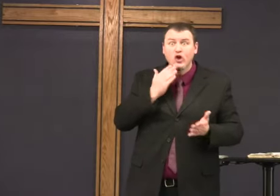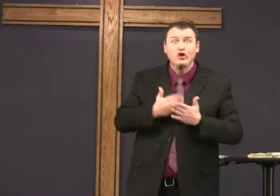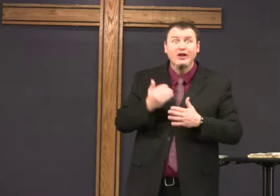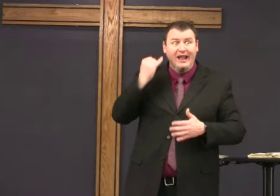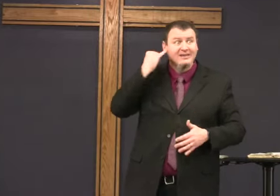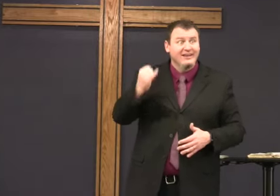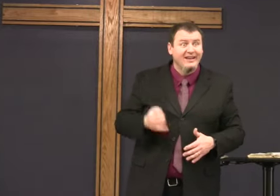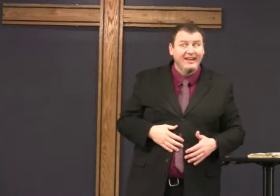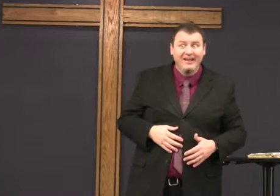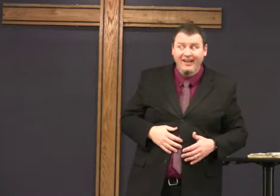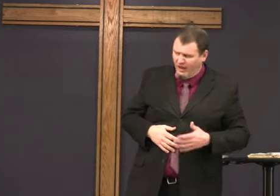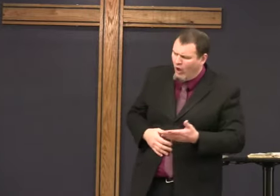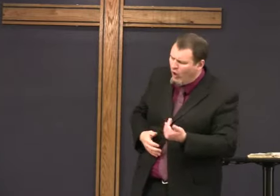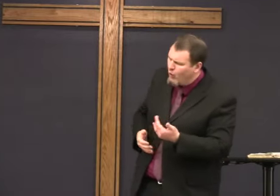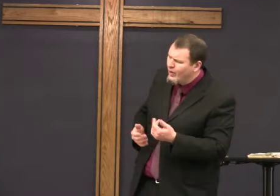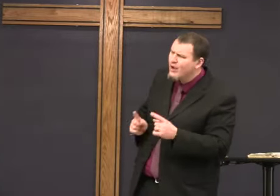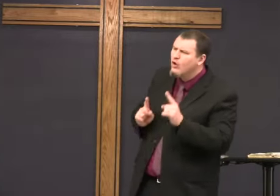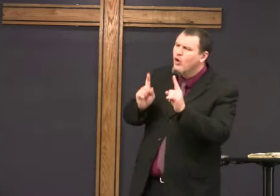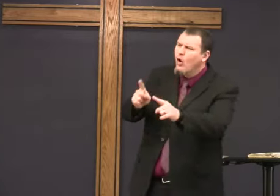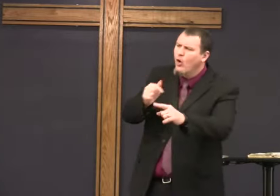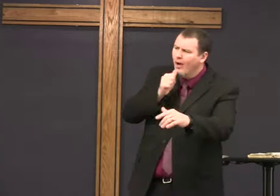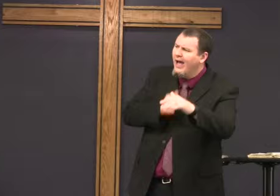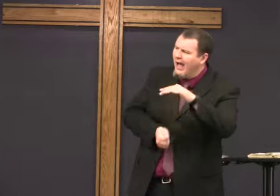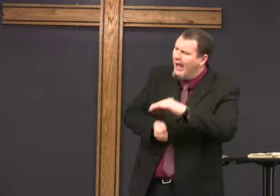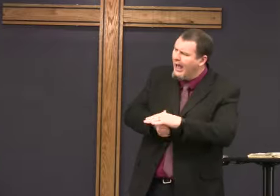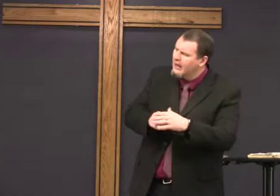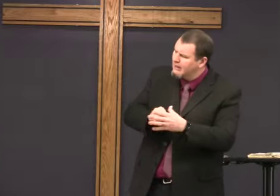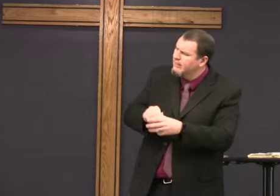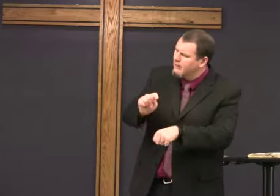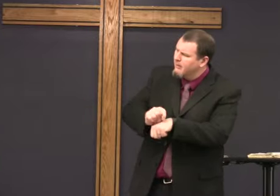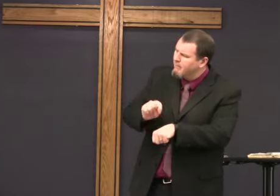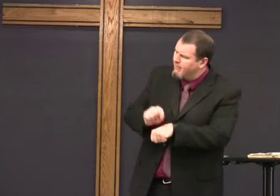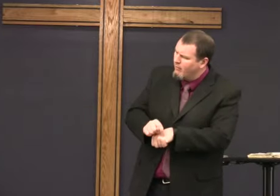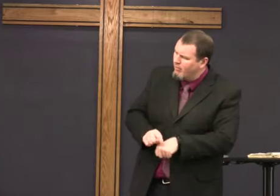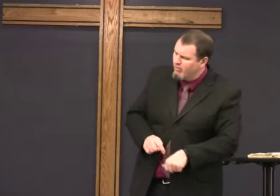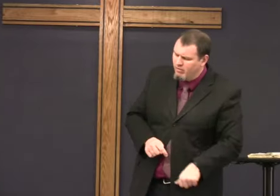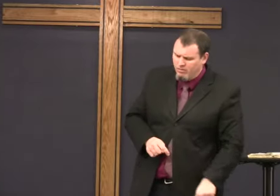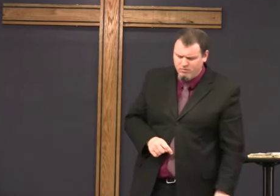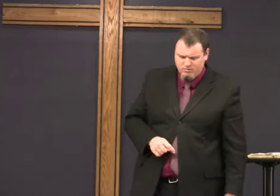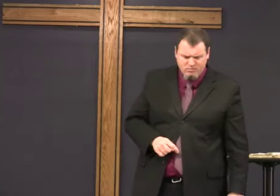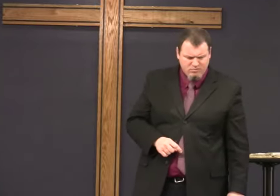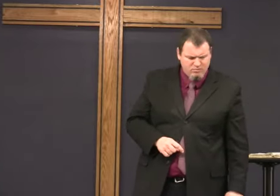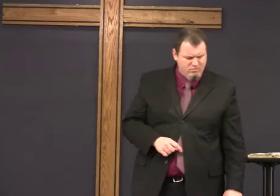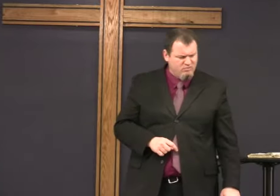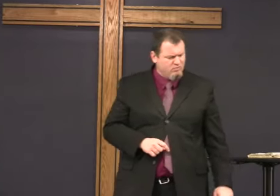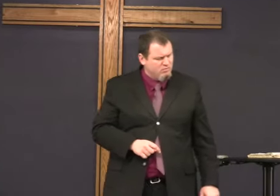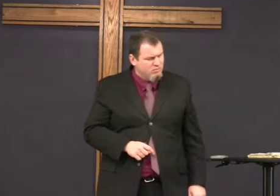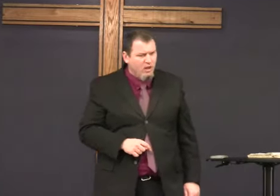It sounds like a good idea. Let's go into the temple. Let's hide out in the temple.